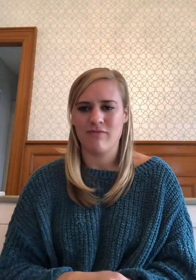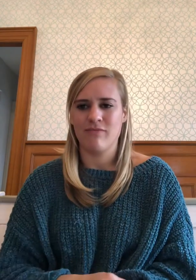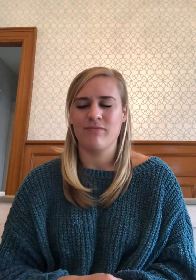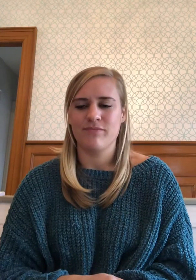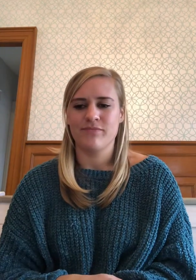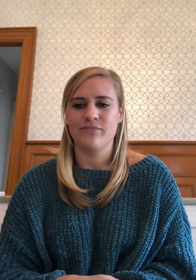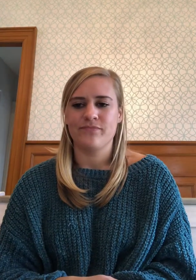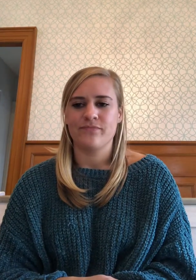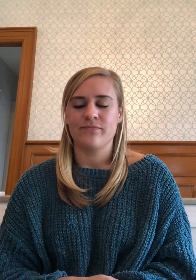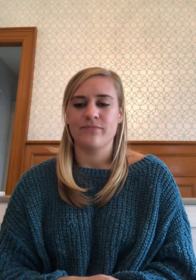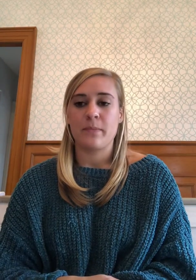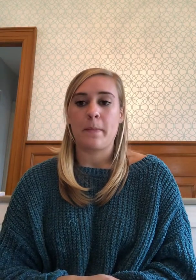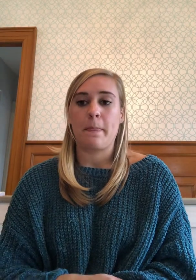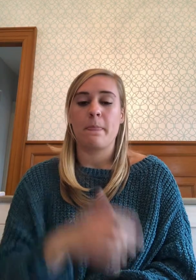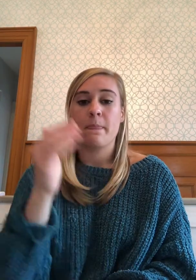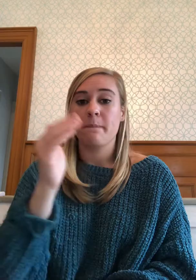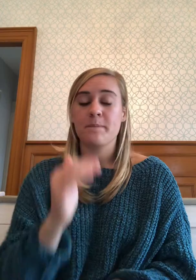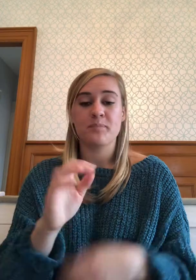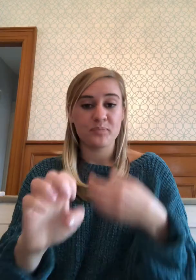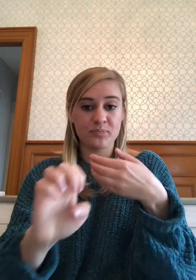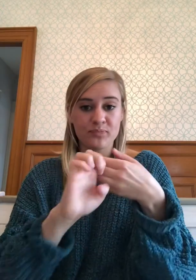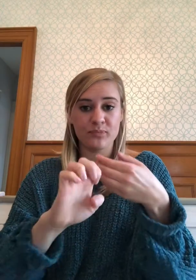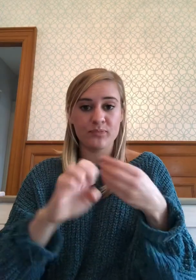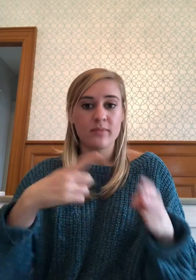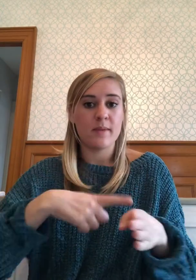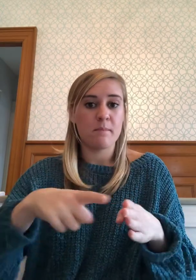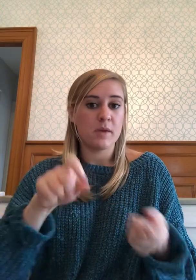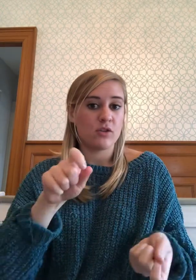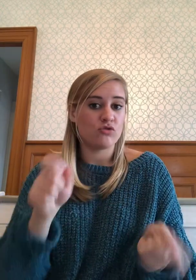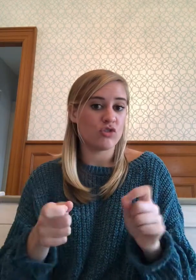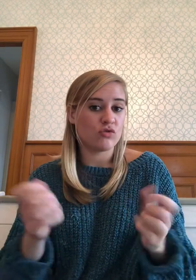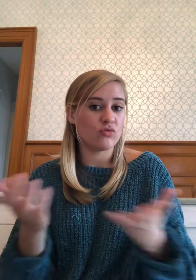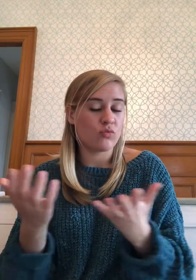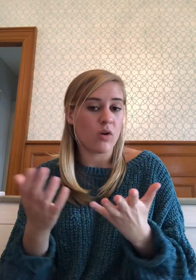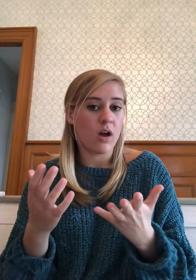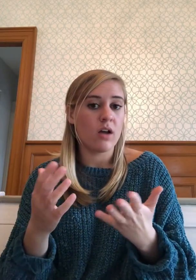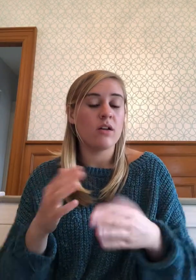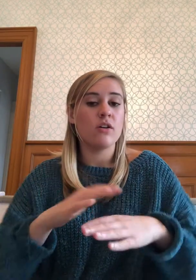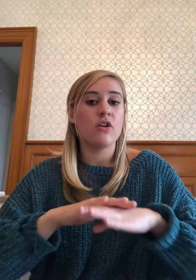In the enamel, the main changes are decalcification, which can be significant.